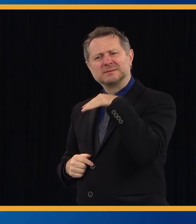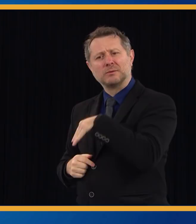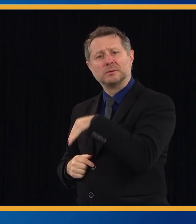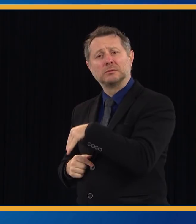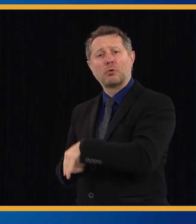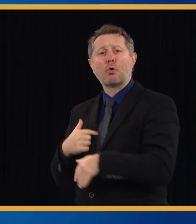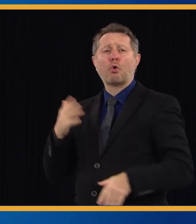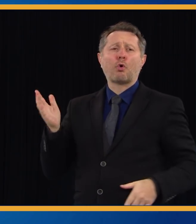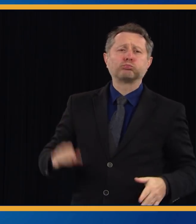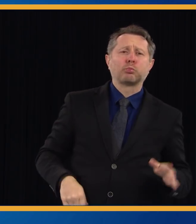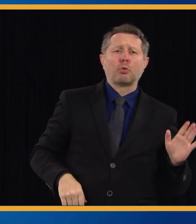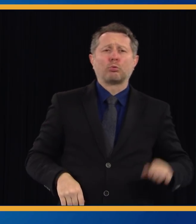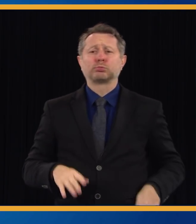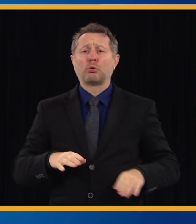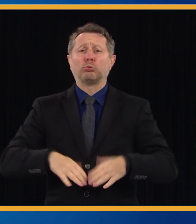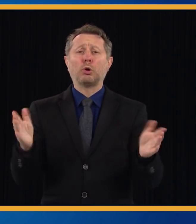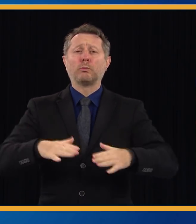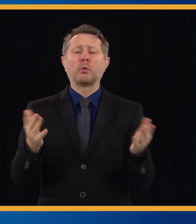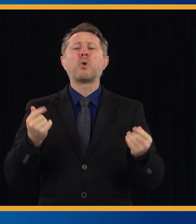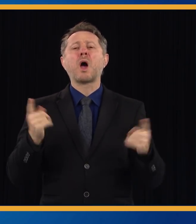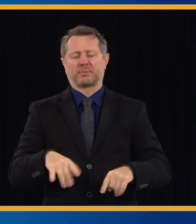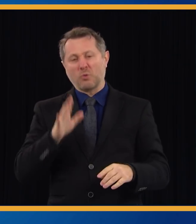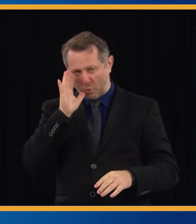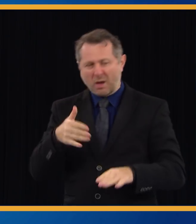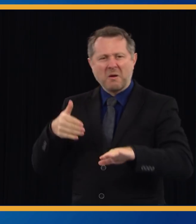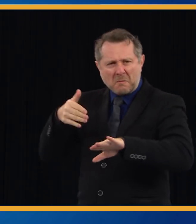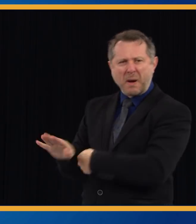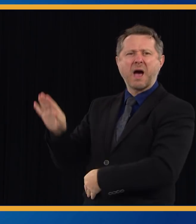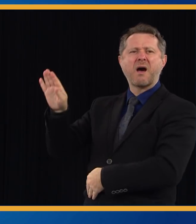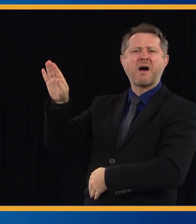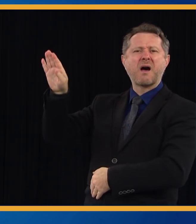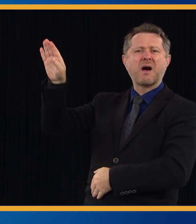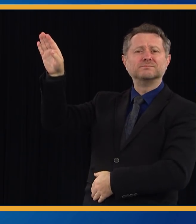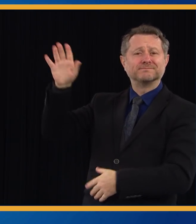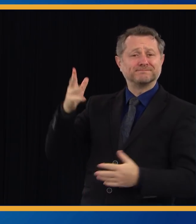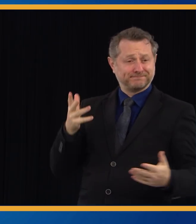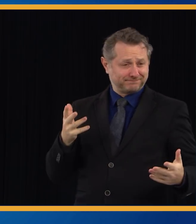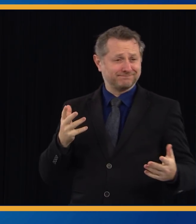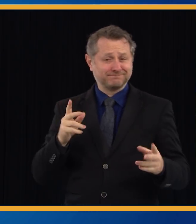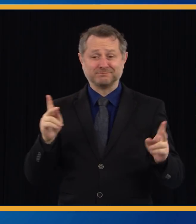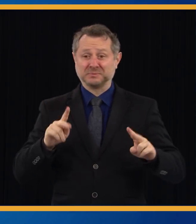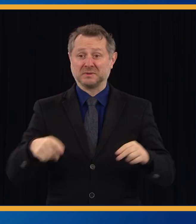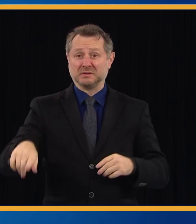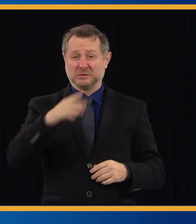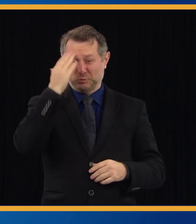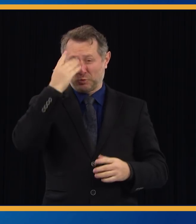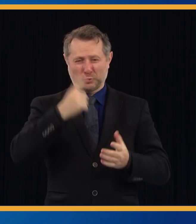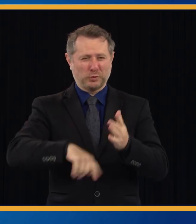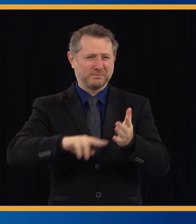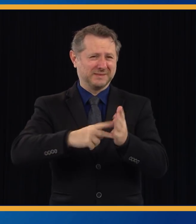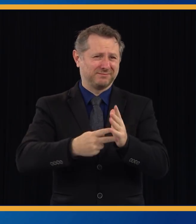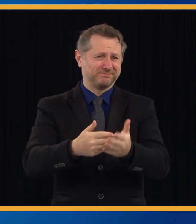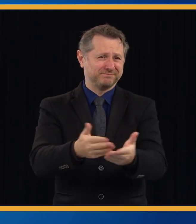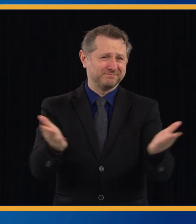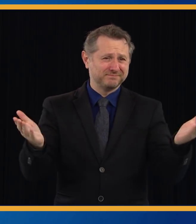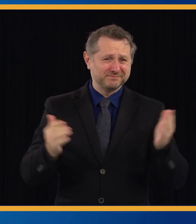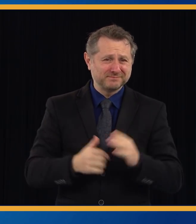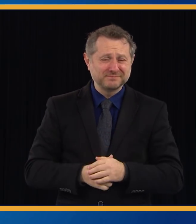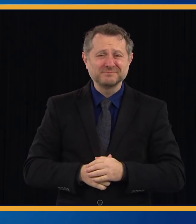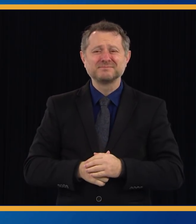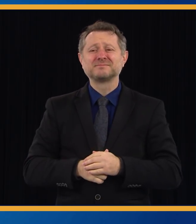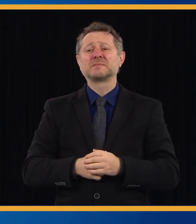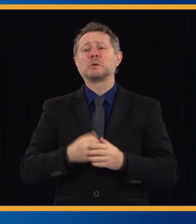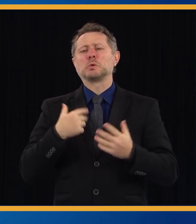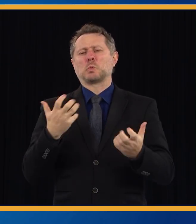careful. And it's important that people understand what that actually means. And this gets a little technical, but it's worth